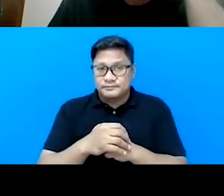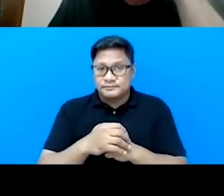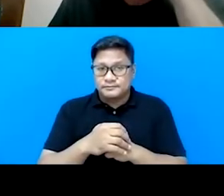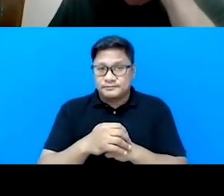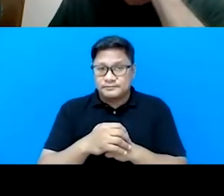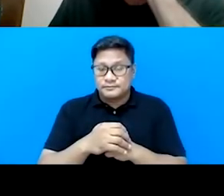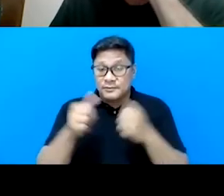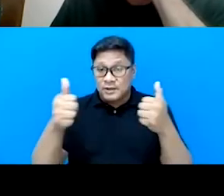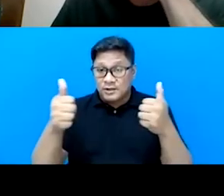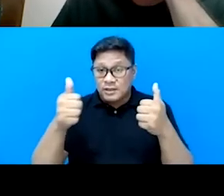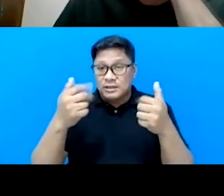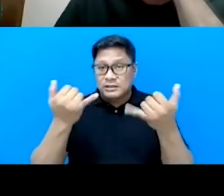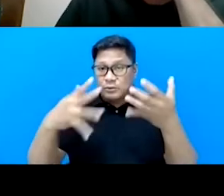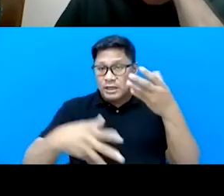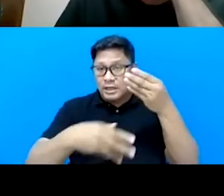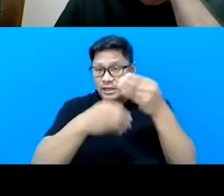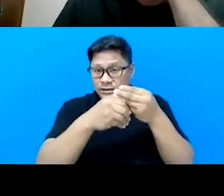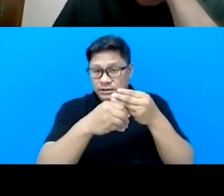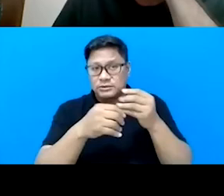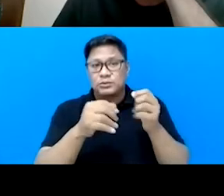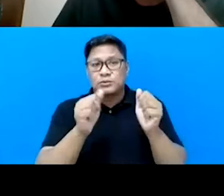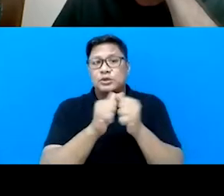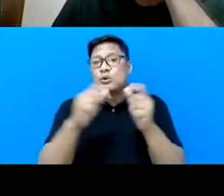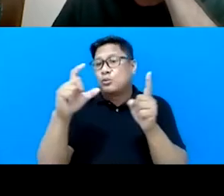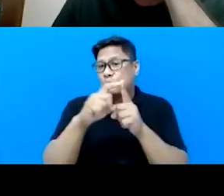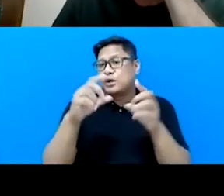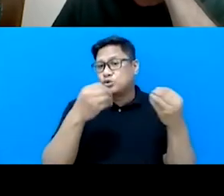okay, now we've added both word orders.